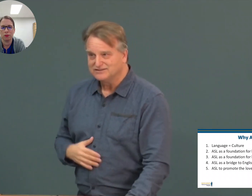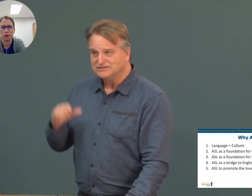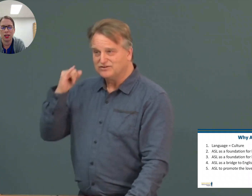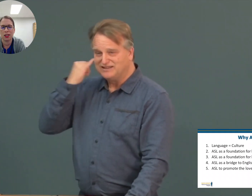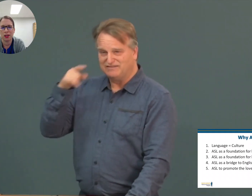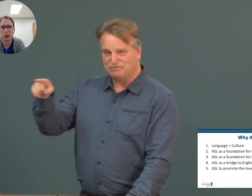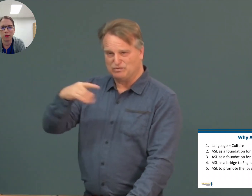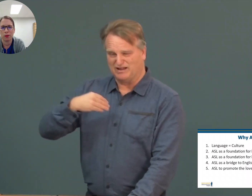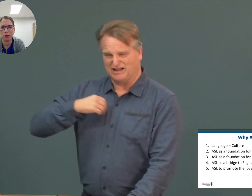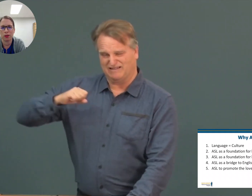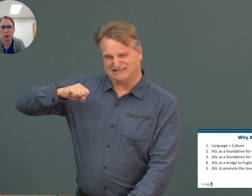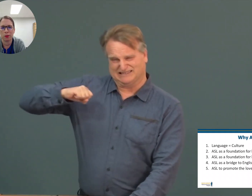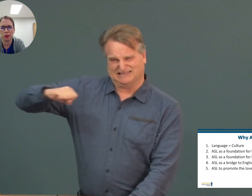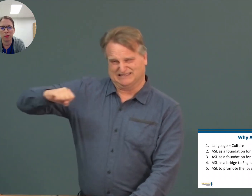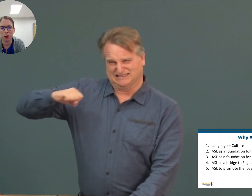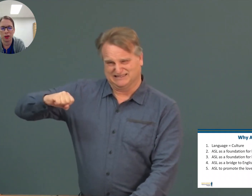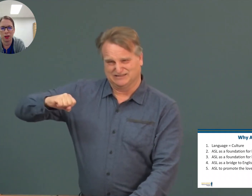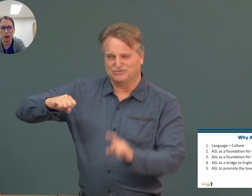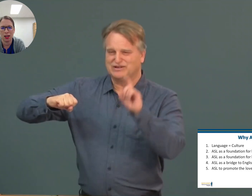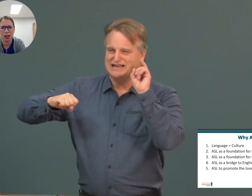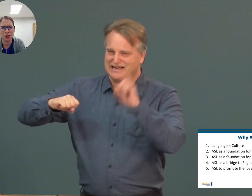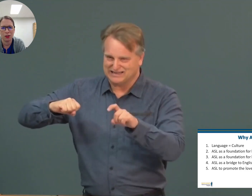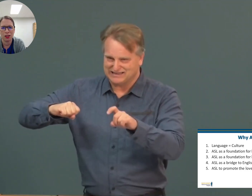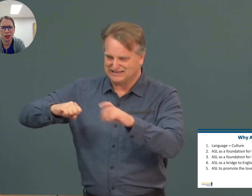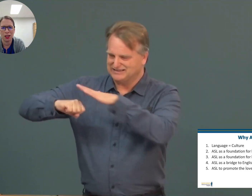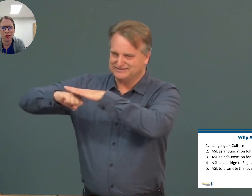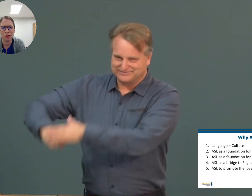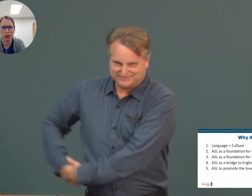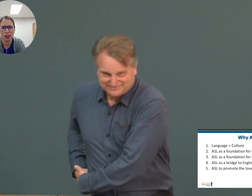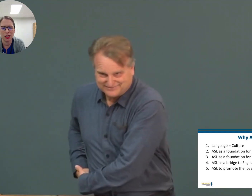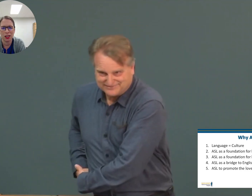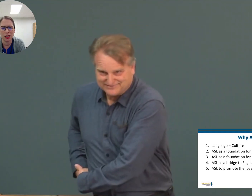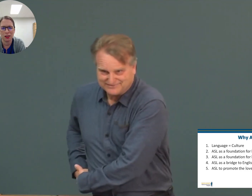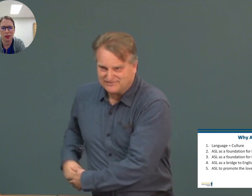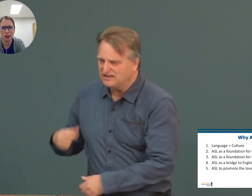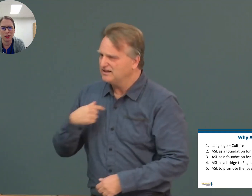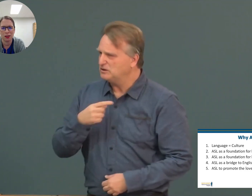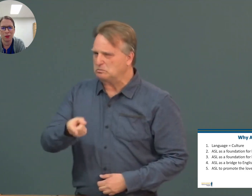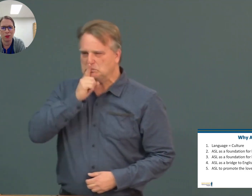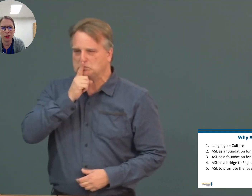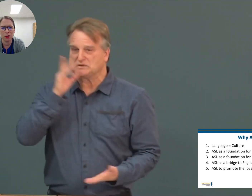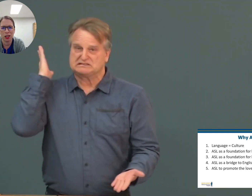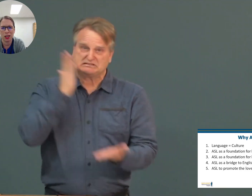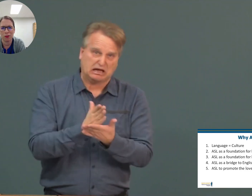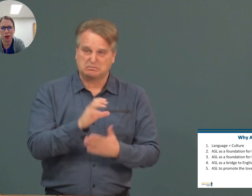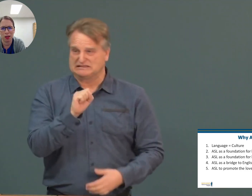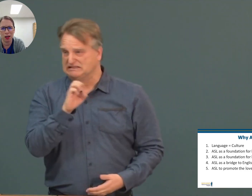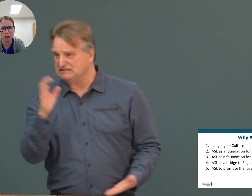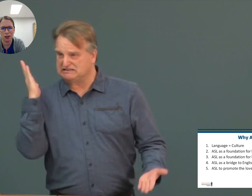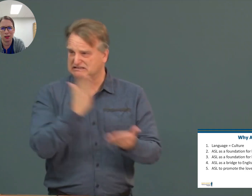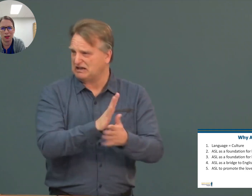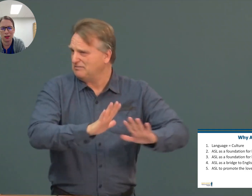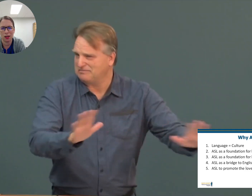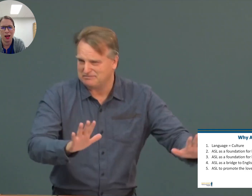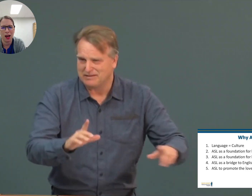It is the best way for deaf people to communicate. And so you see a lot of that resistance. Really, we need to get rid of that. I'm not